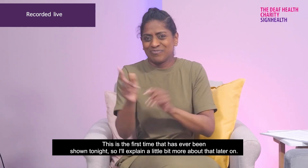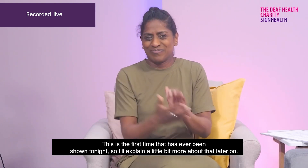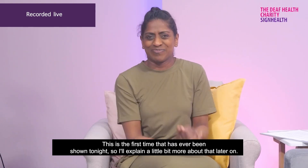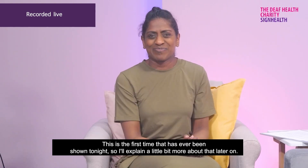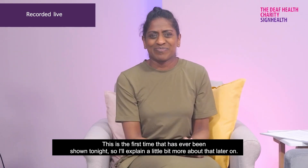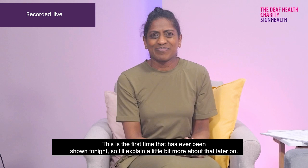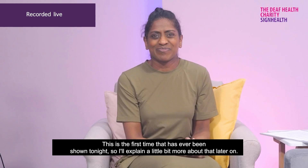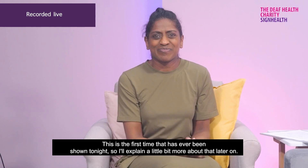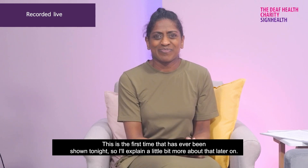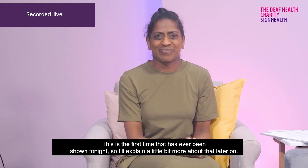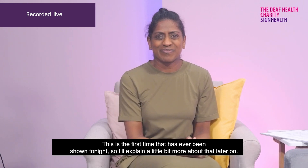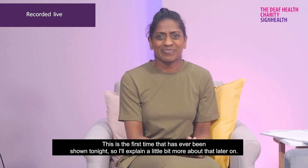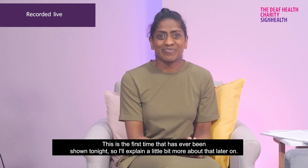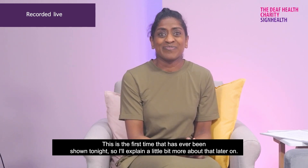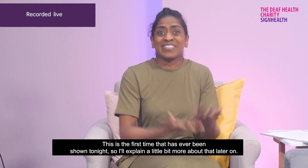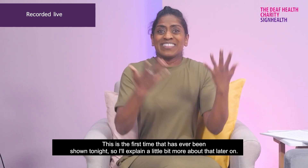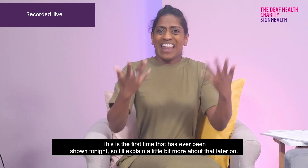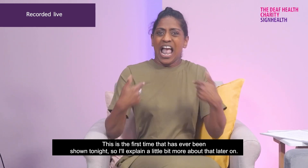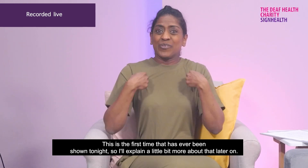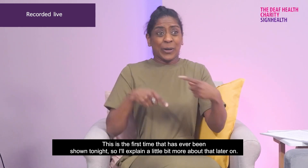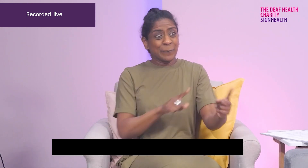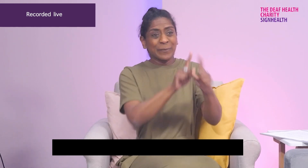tonight, so I'll explain a little bit more about that later on.